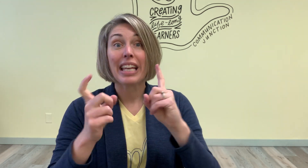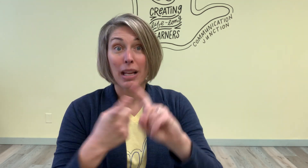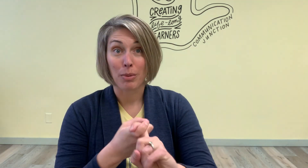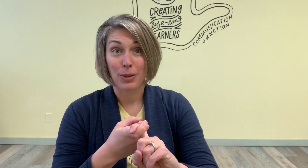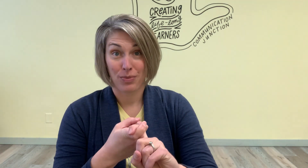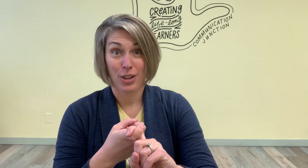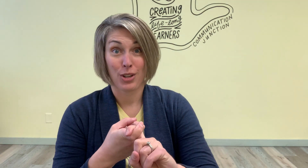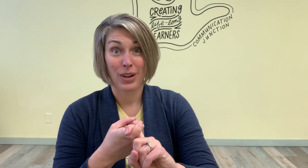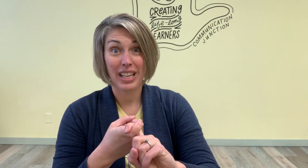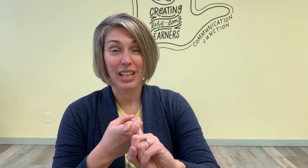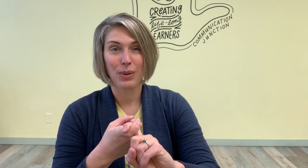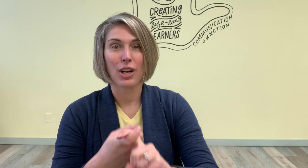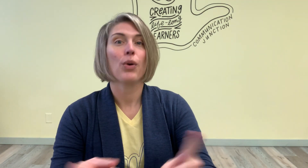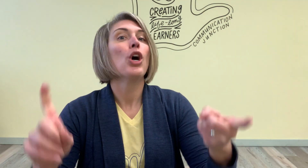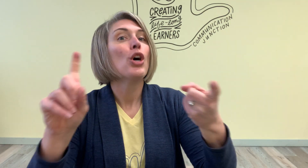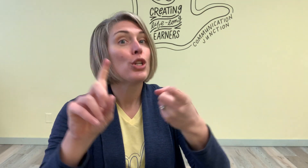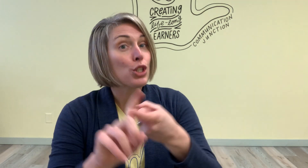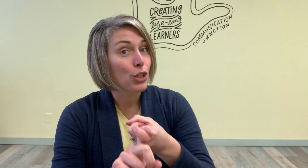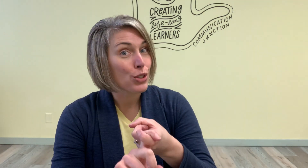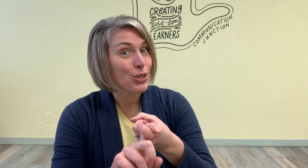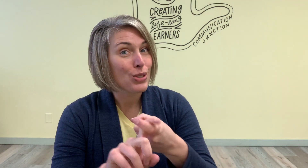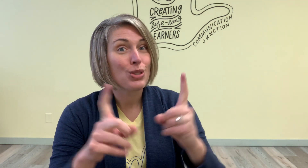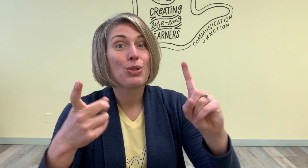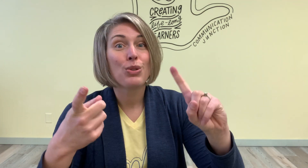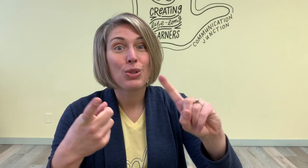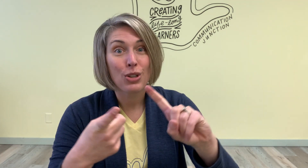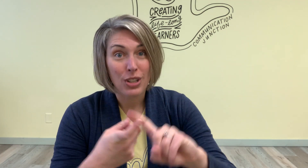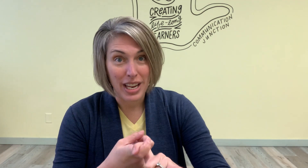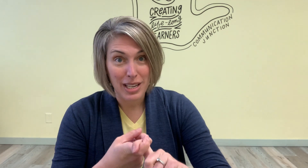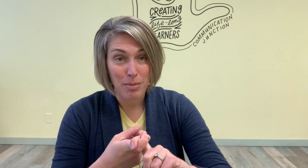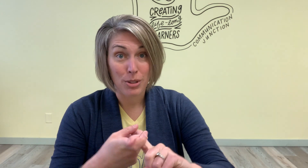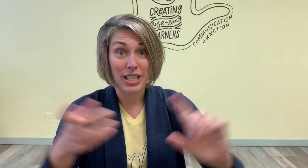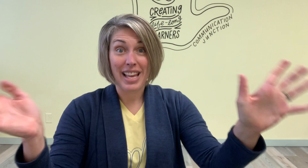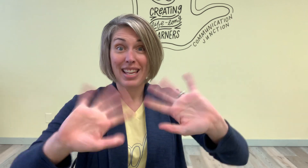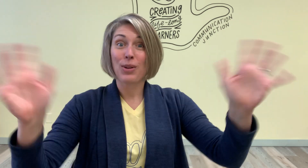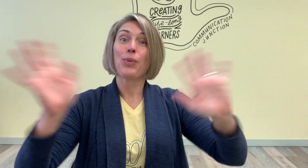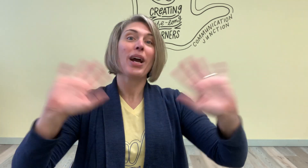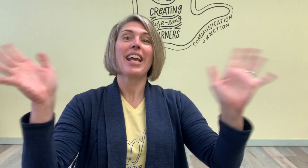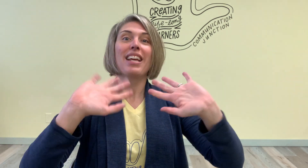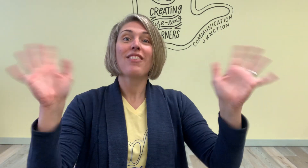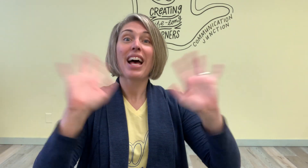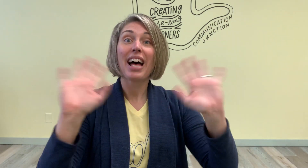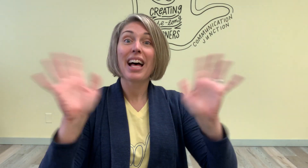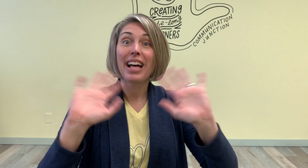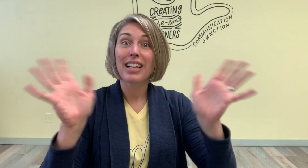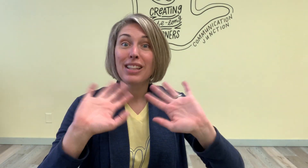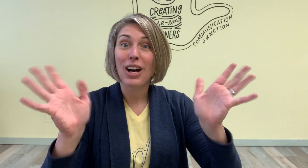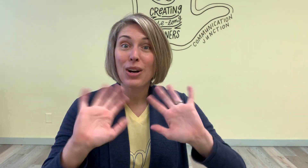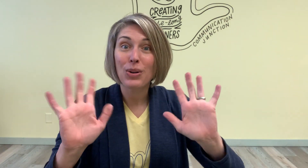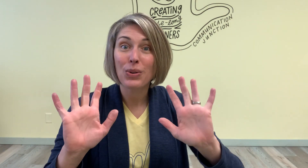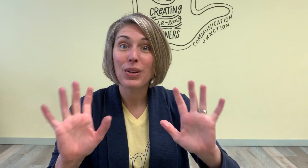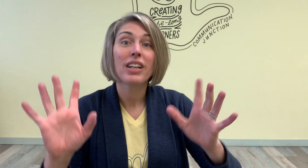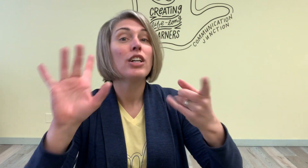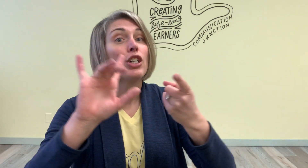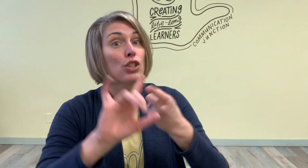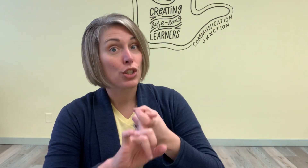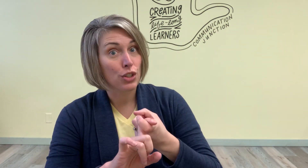neighbor. Are you ready? Here we go. Turn to your neighbors and wave hello. Turn